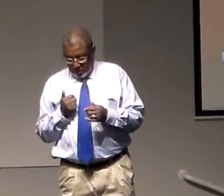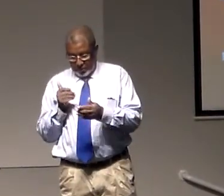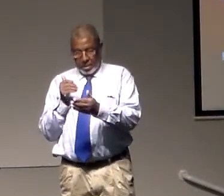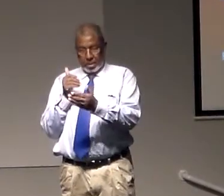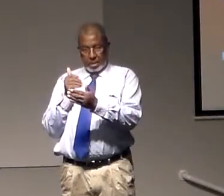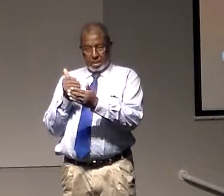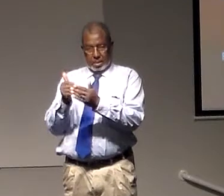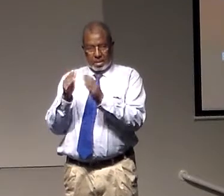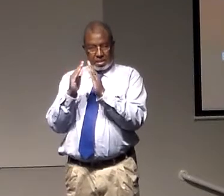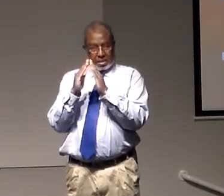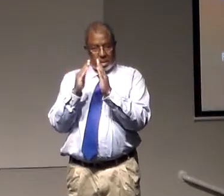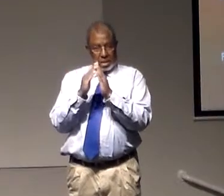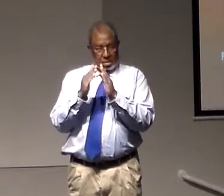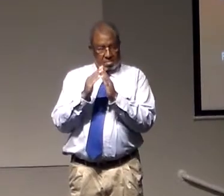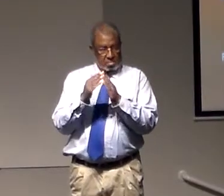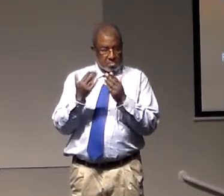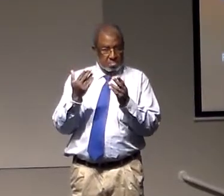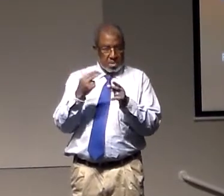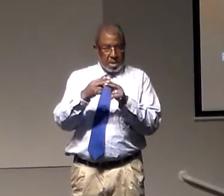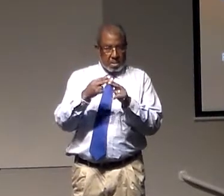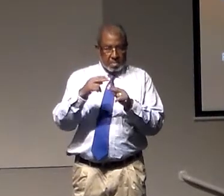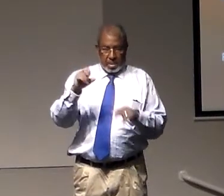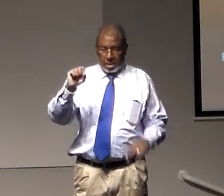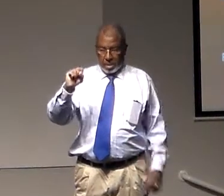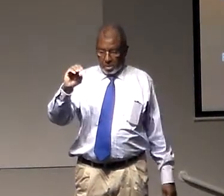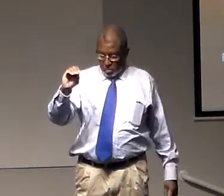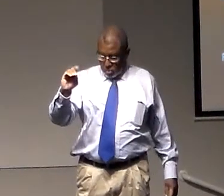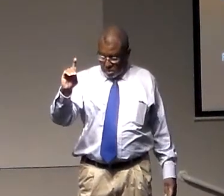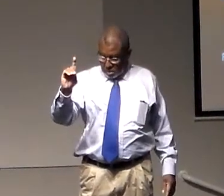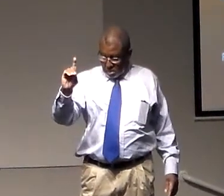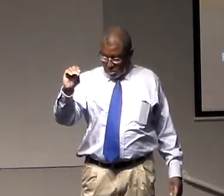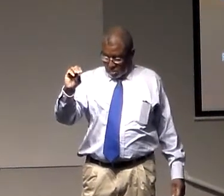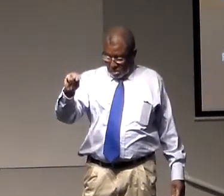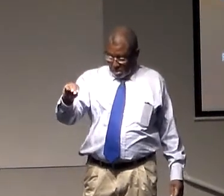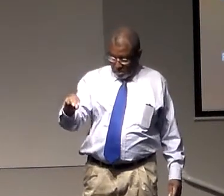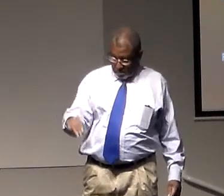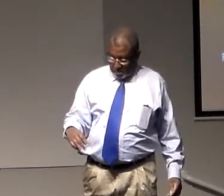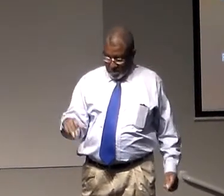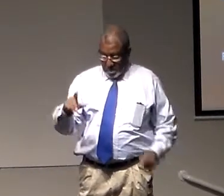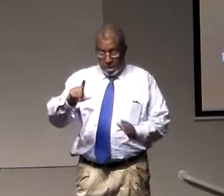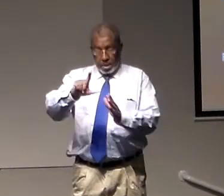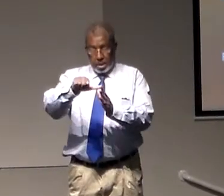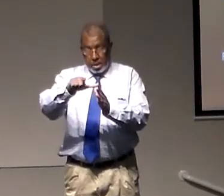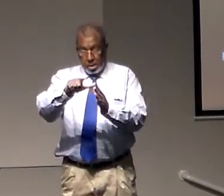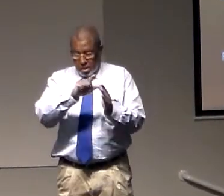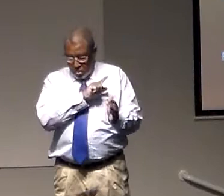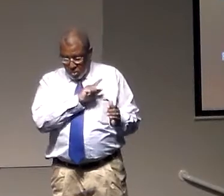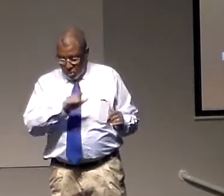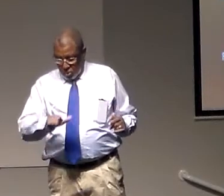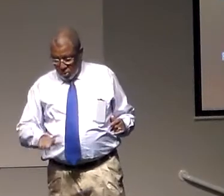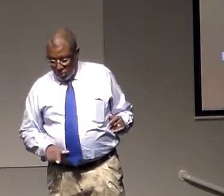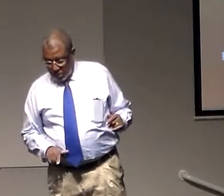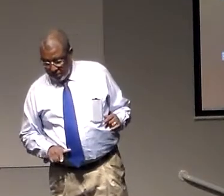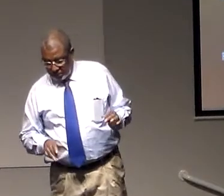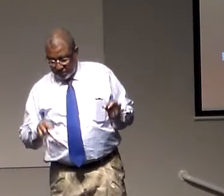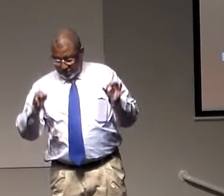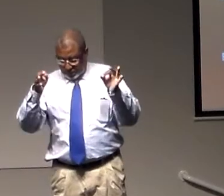took his family to live near the city of Sodom. Now,